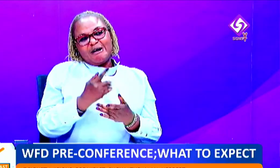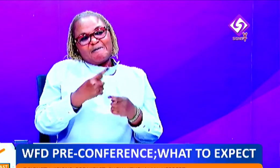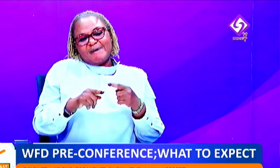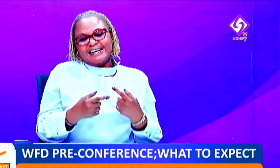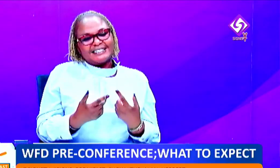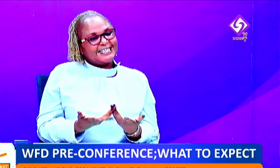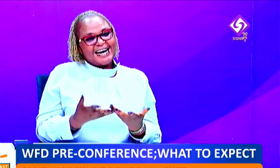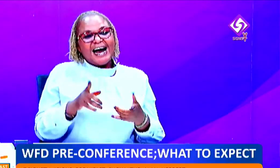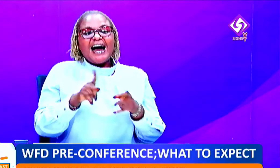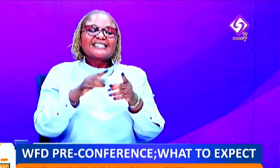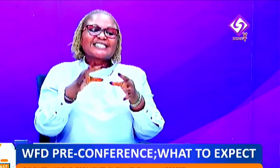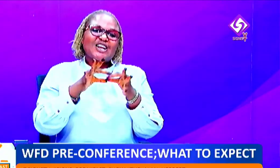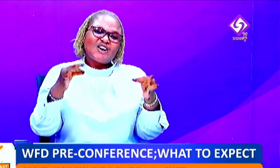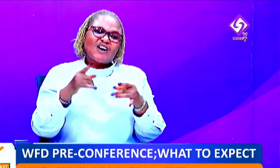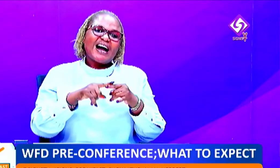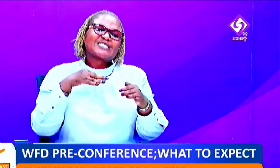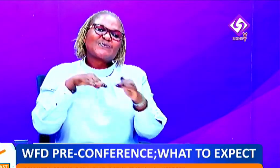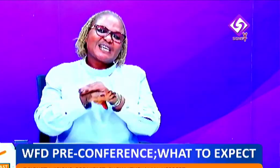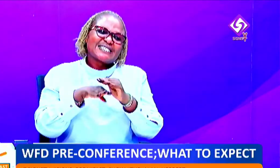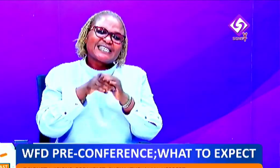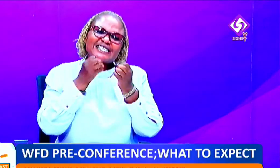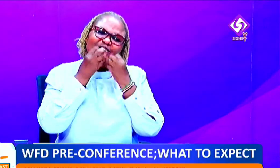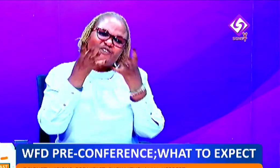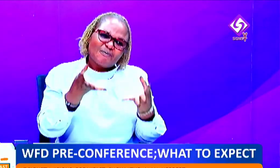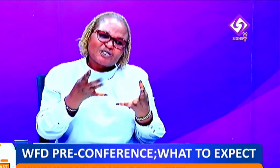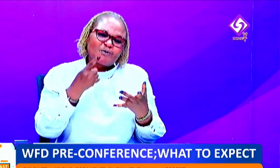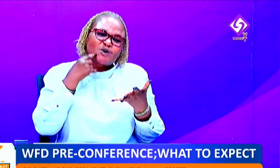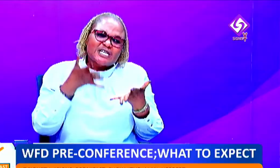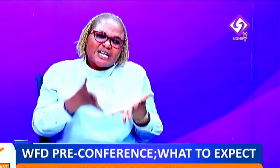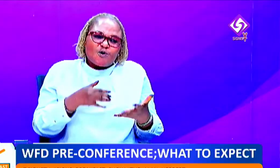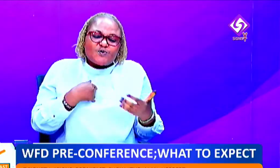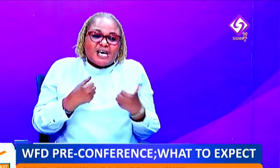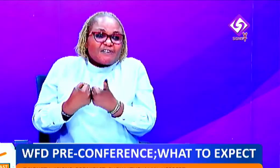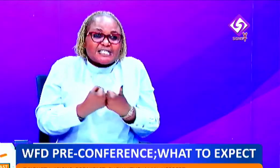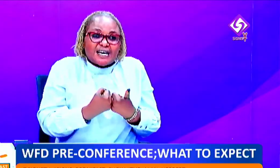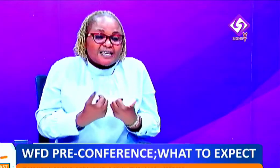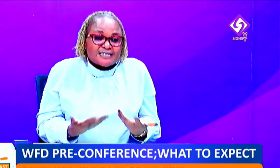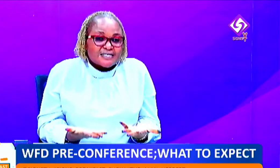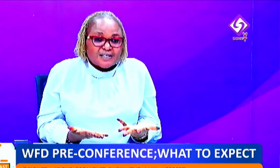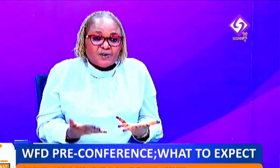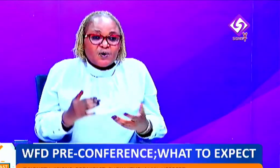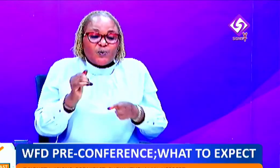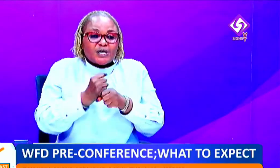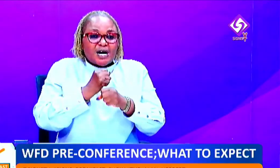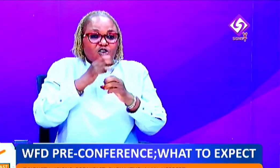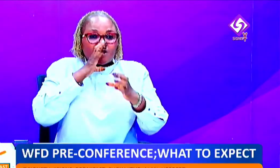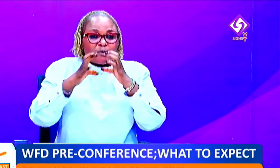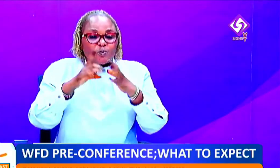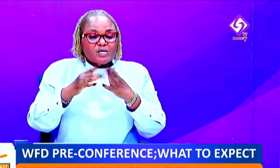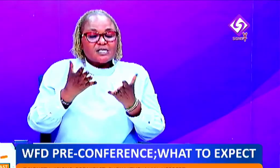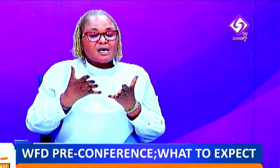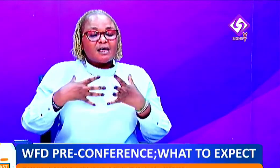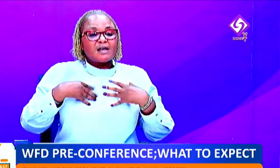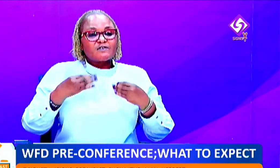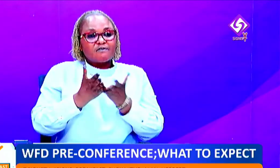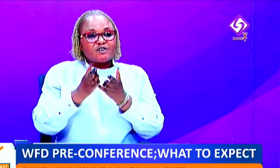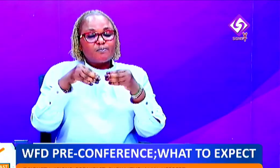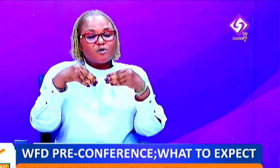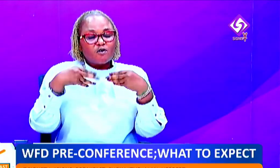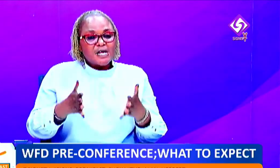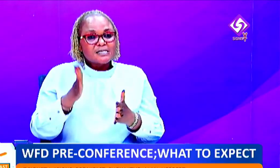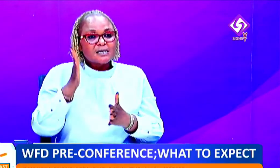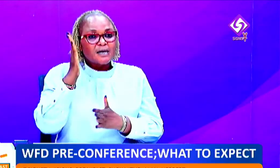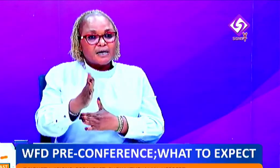funny. It's very funny. But as long as we are accessing information, because if we look at the situation where we are in right